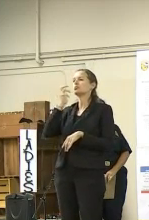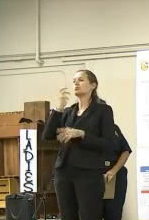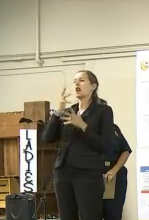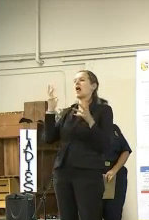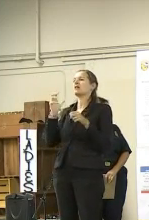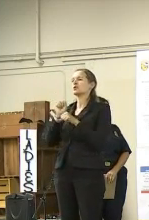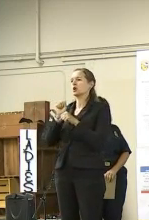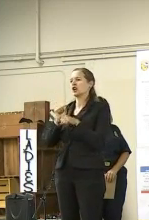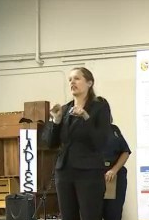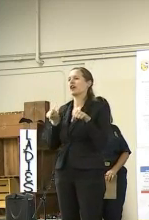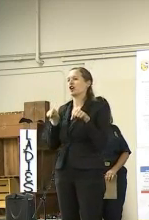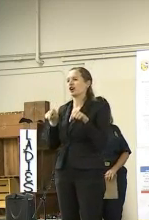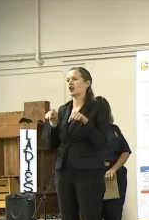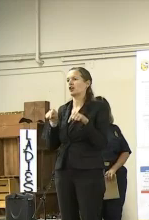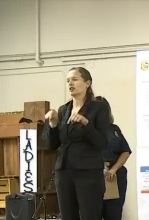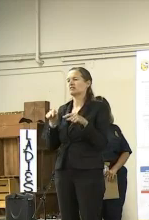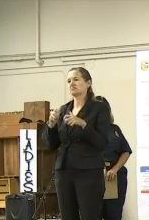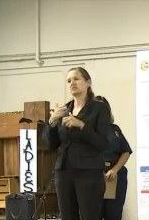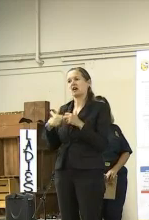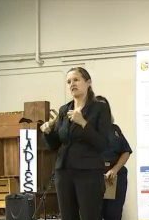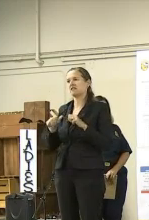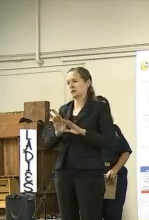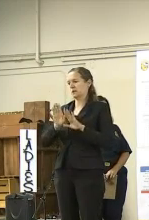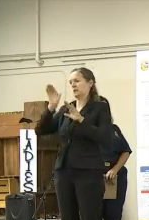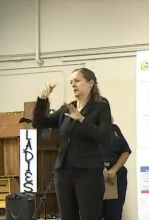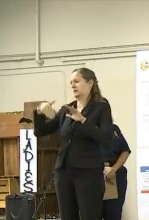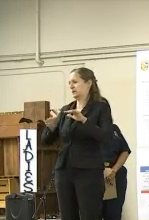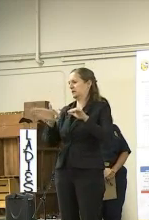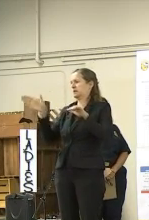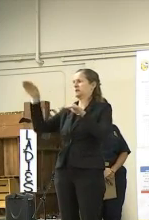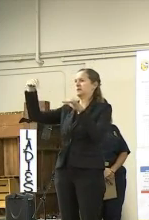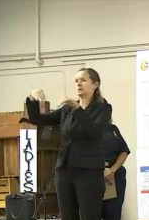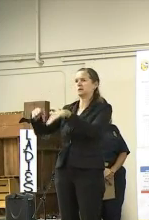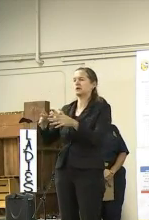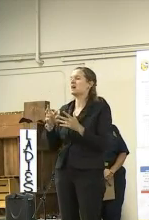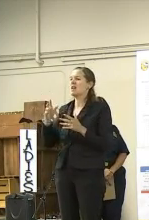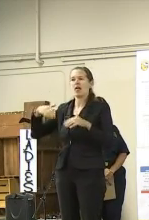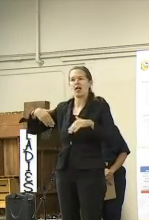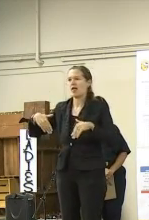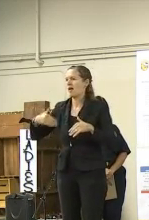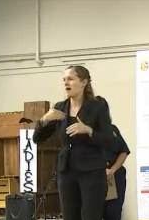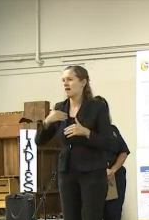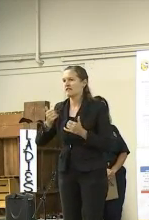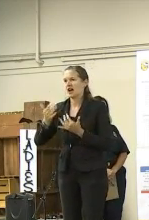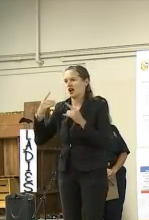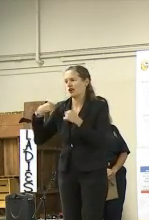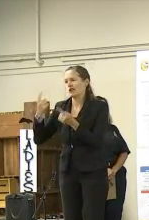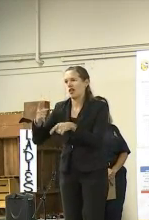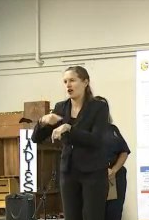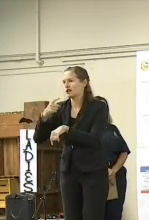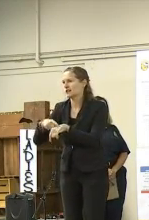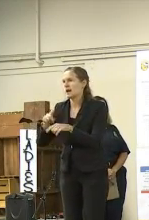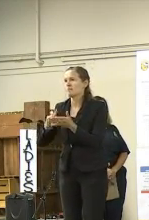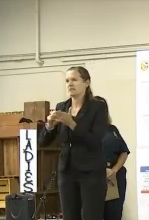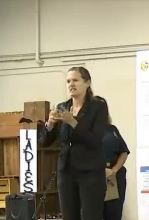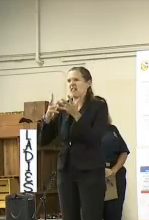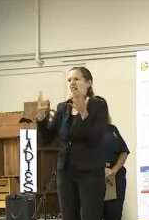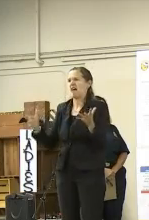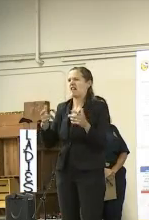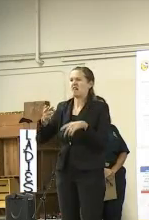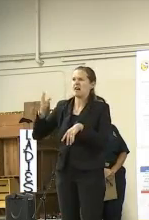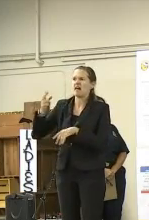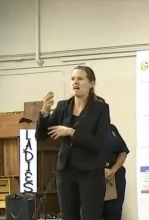There's a very difficult country over there. There's no fire history over there. We have different fuels that go around the entire